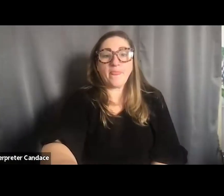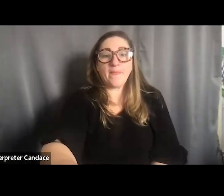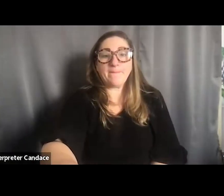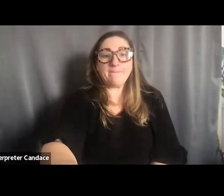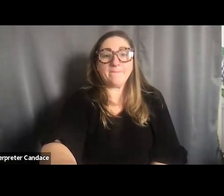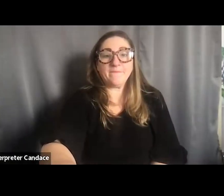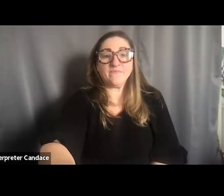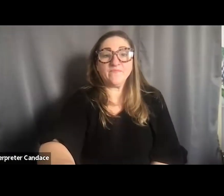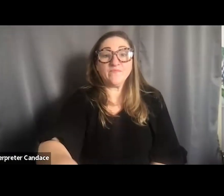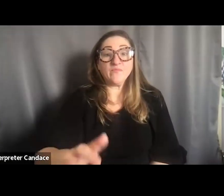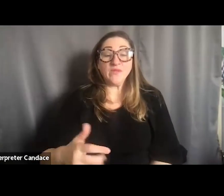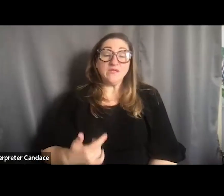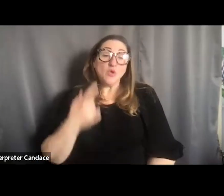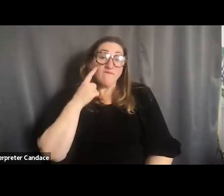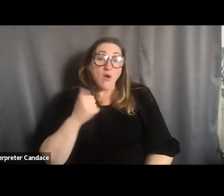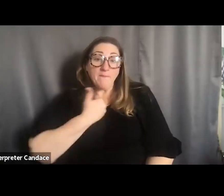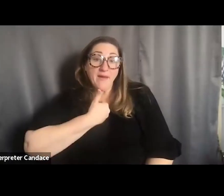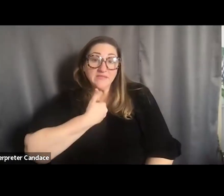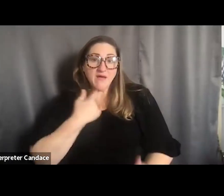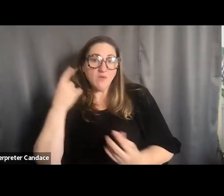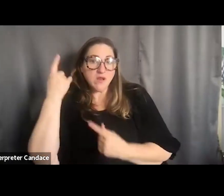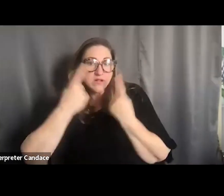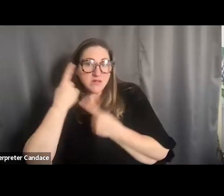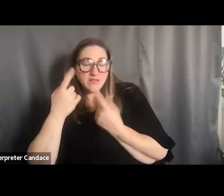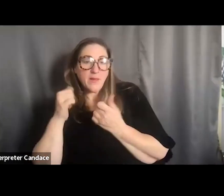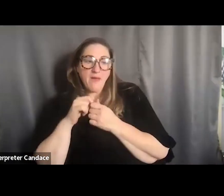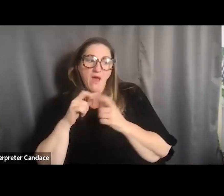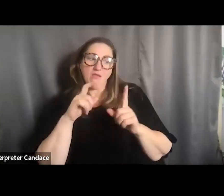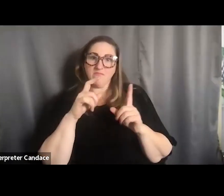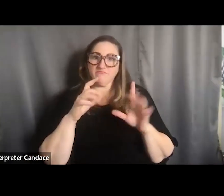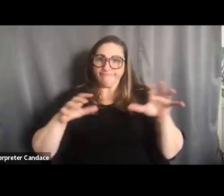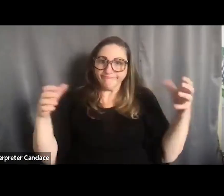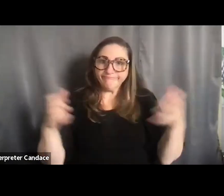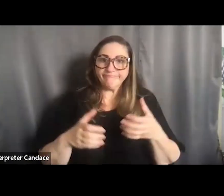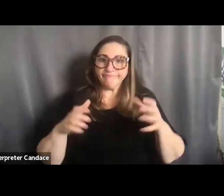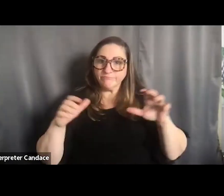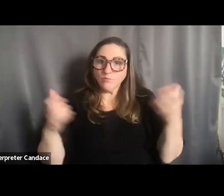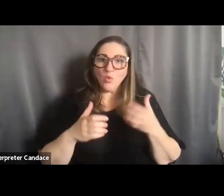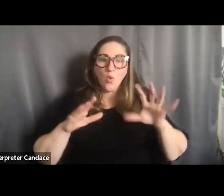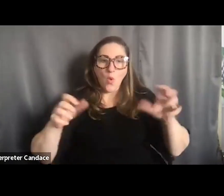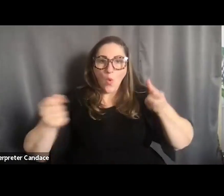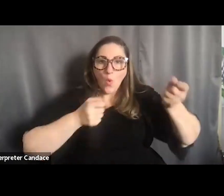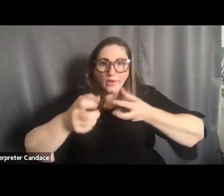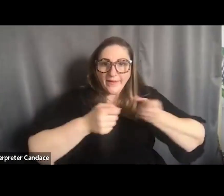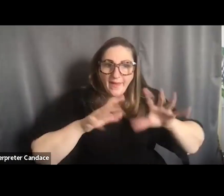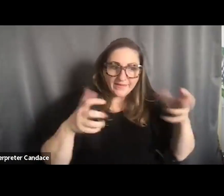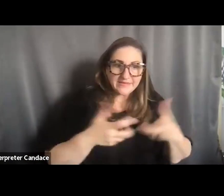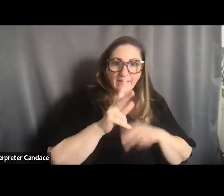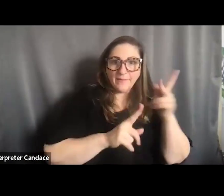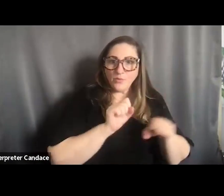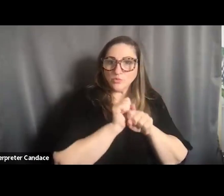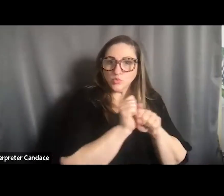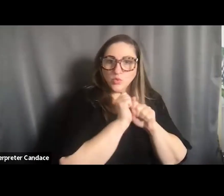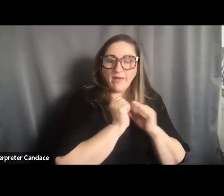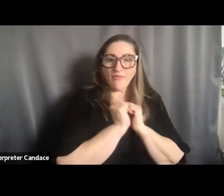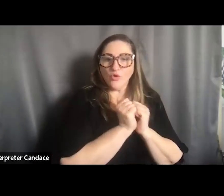your daily to-do list, on your weekly calendar, make that 5-minute call, checking in with friends